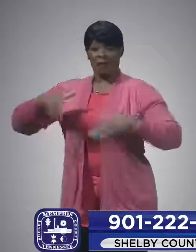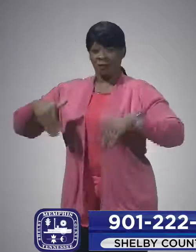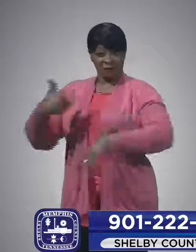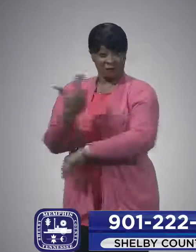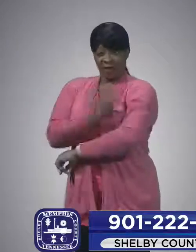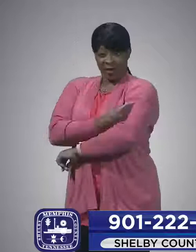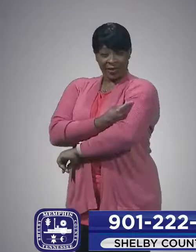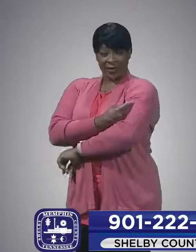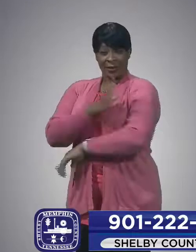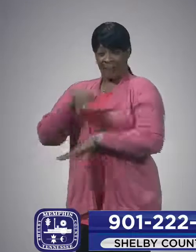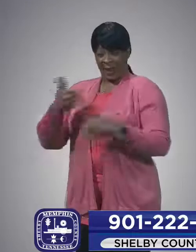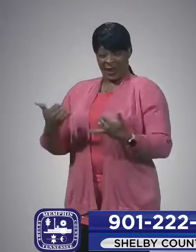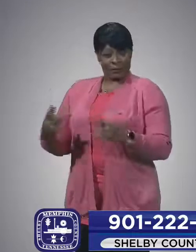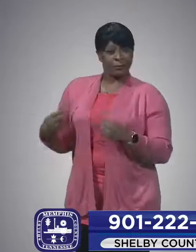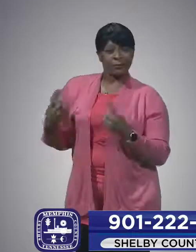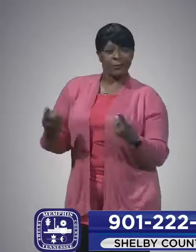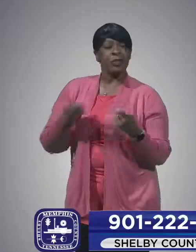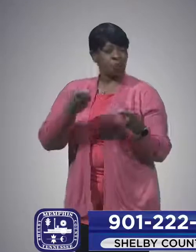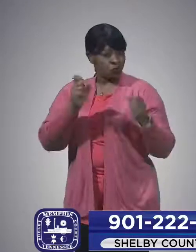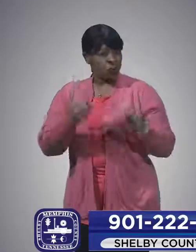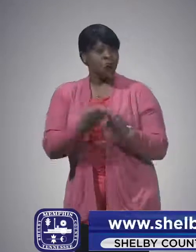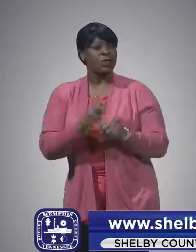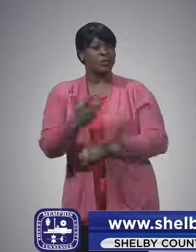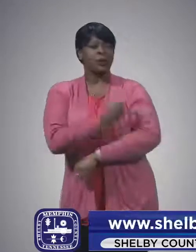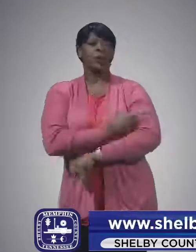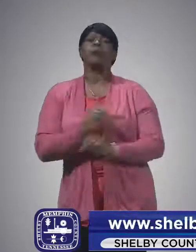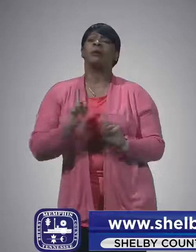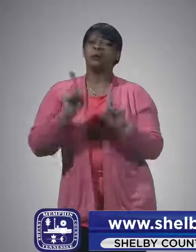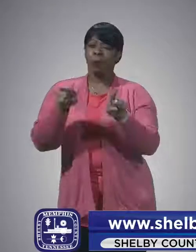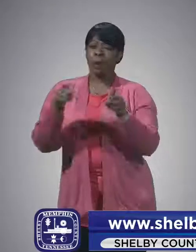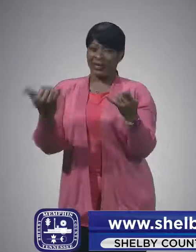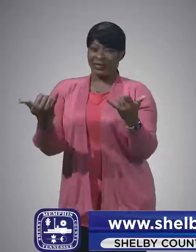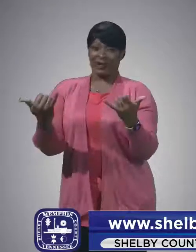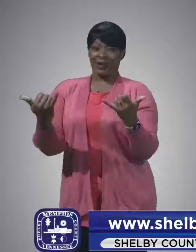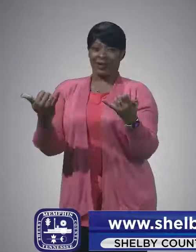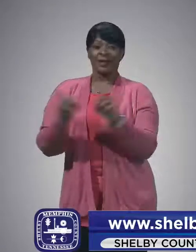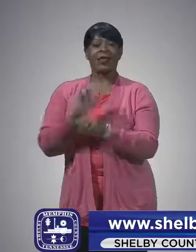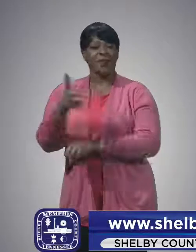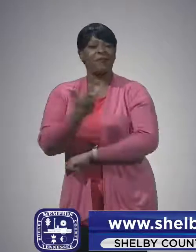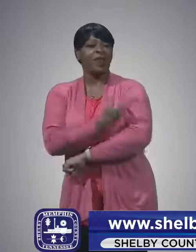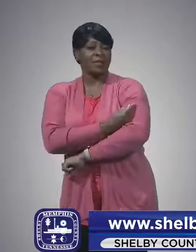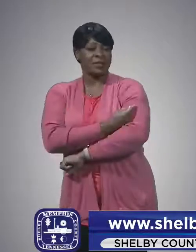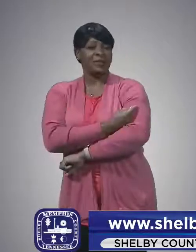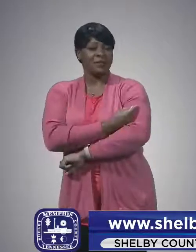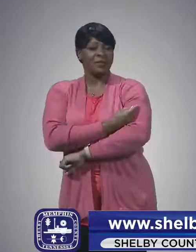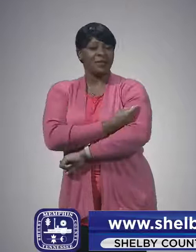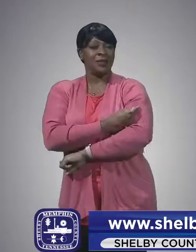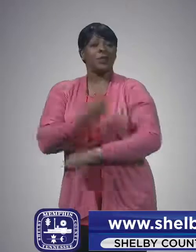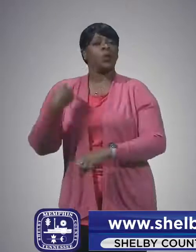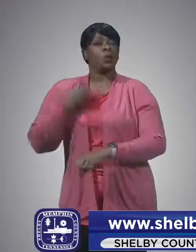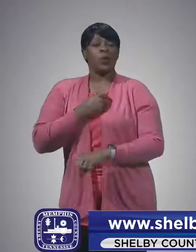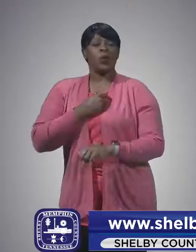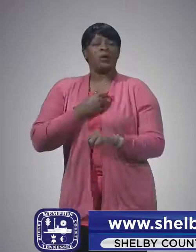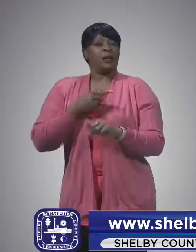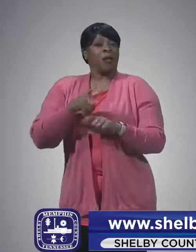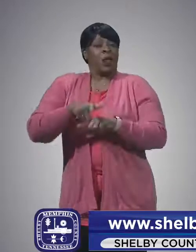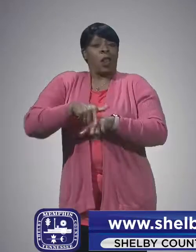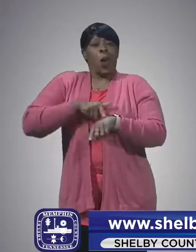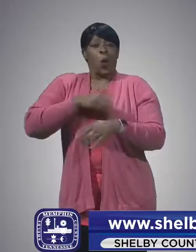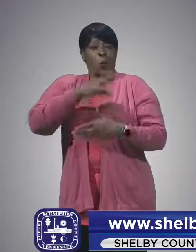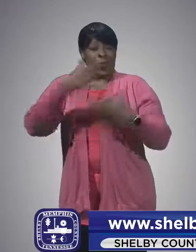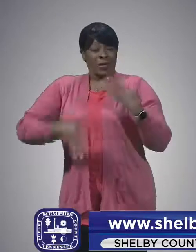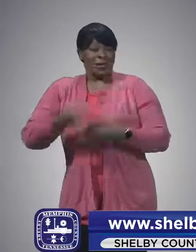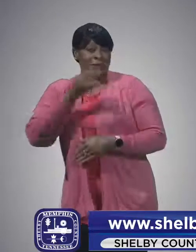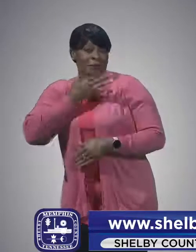been vaccinated by now and you're eligible, you need to go today to get that vaccine. We are going into a long